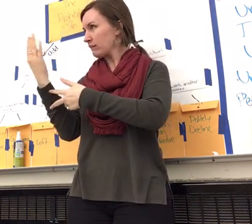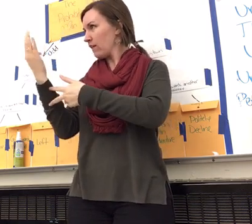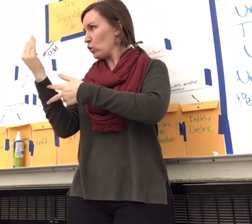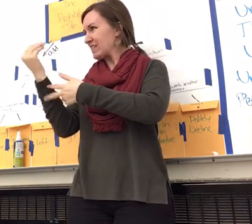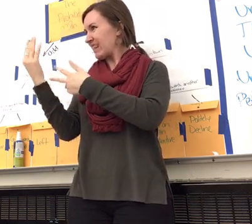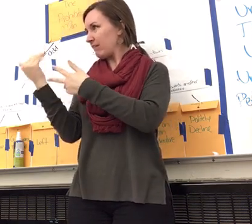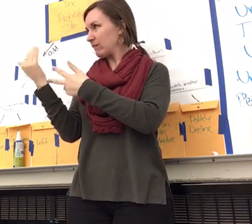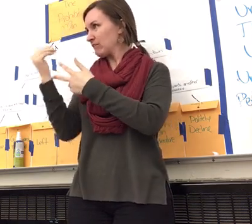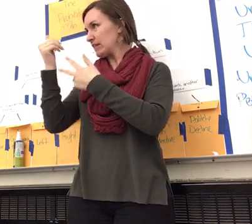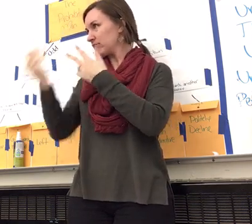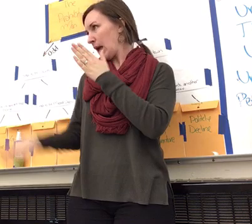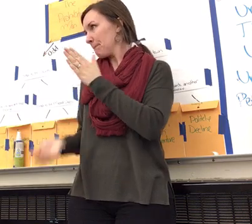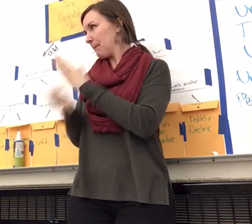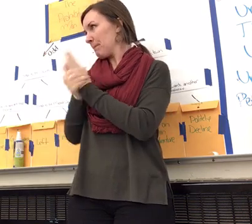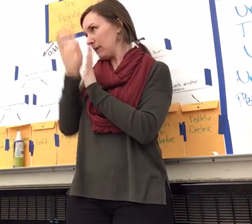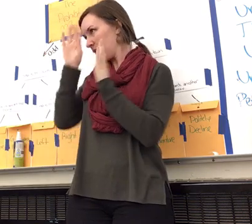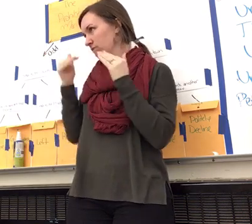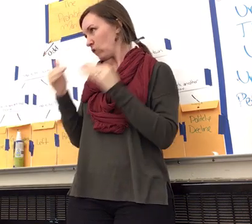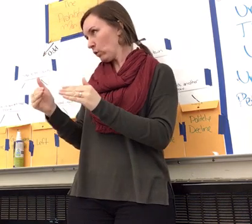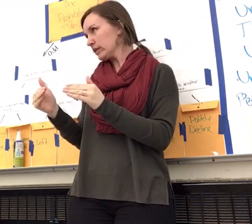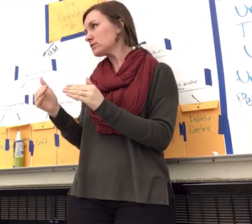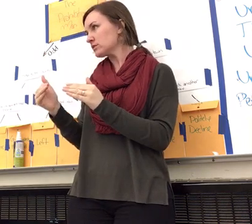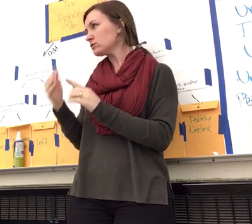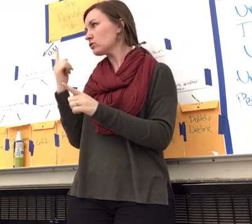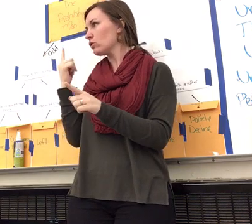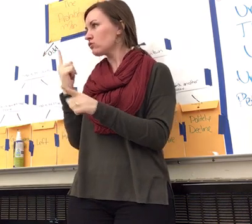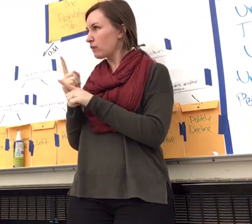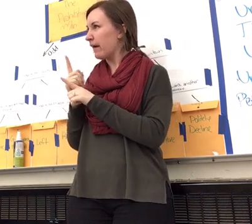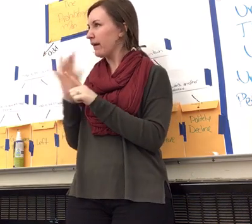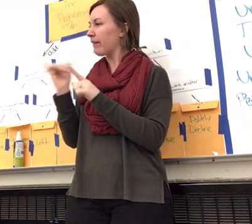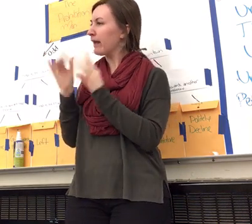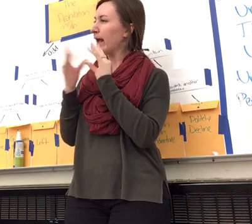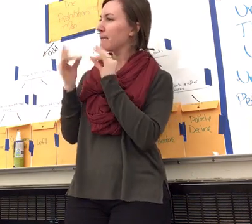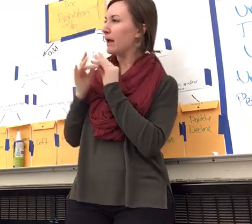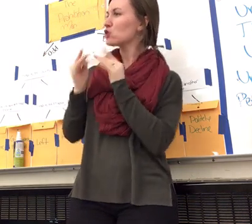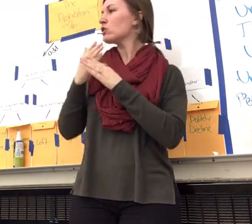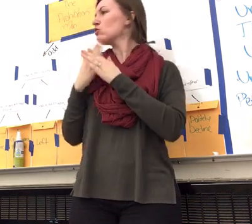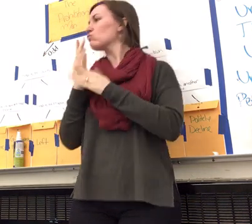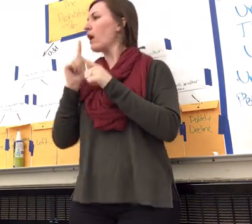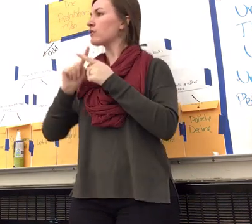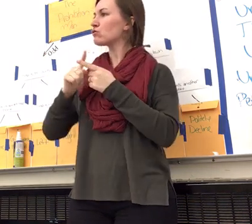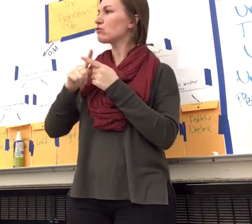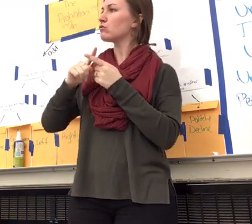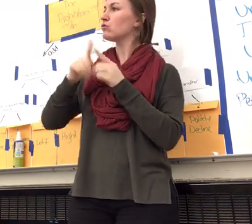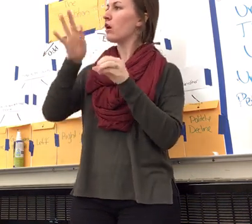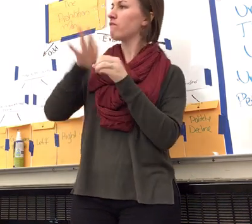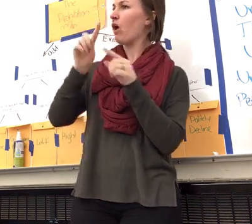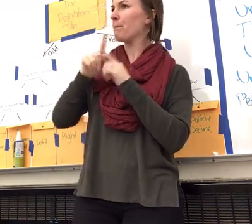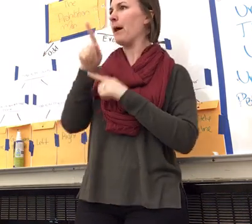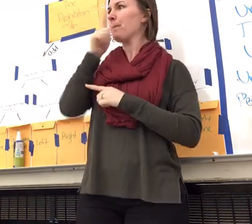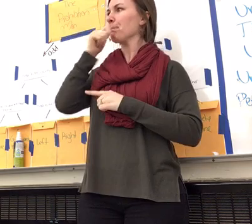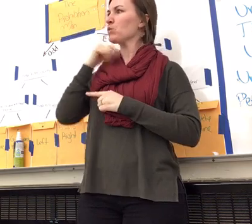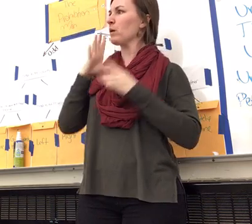going to be the major focus, because we did have testing on the women's rights movement on the last test too. So just be aware of